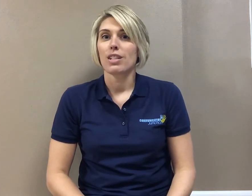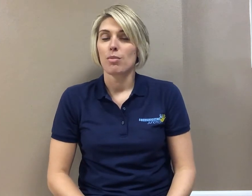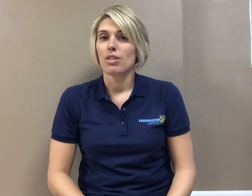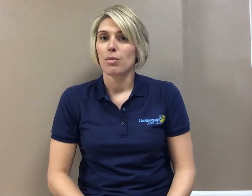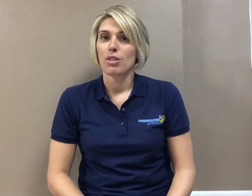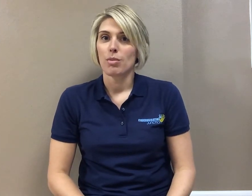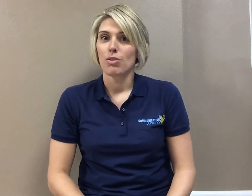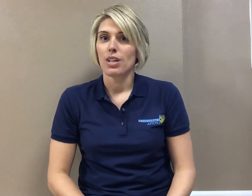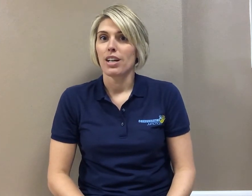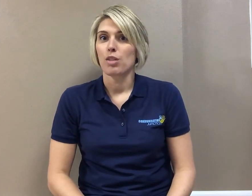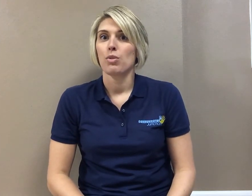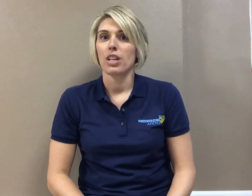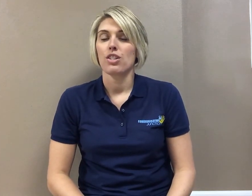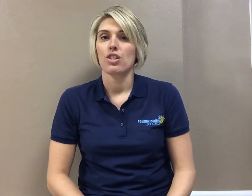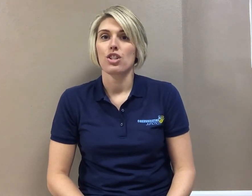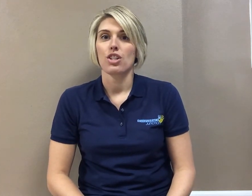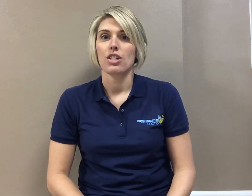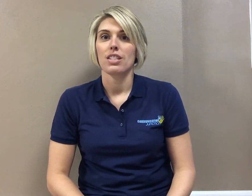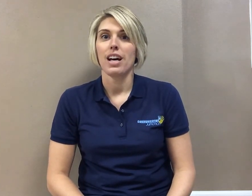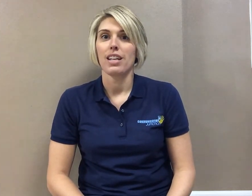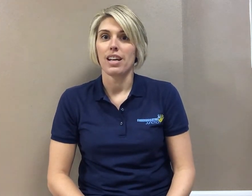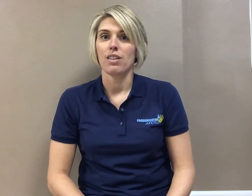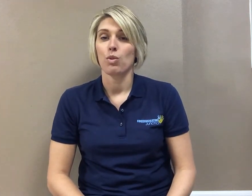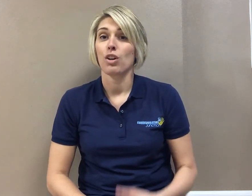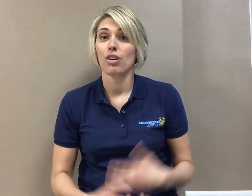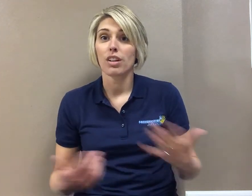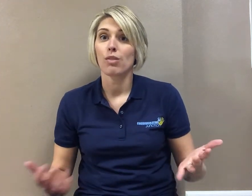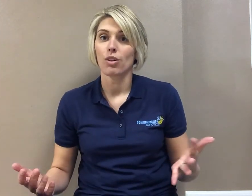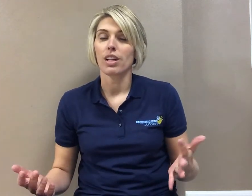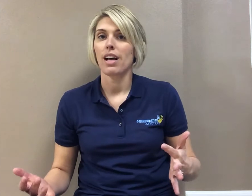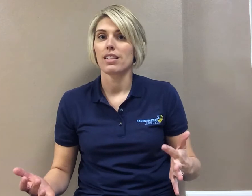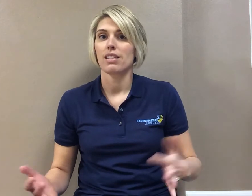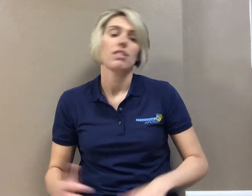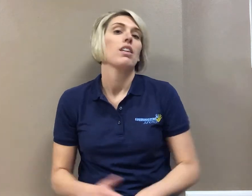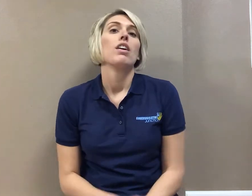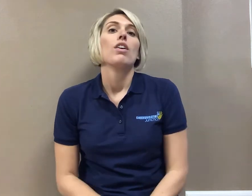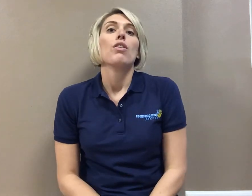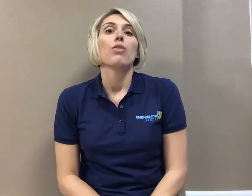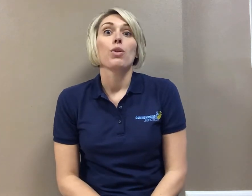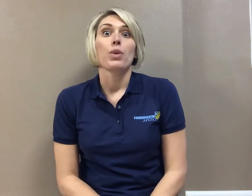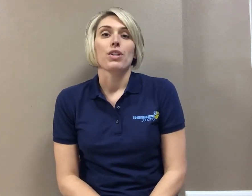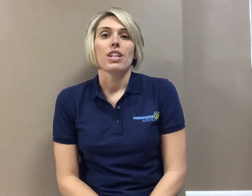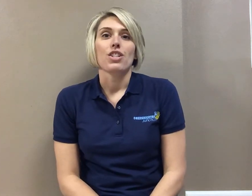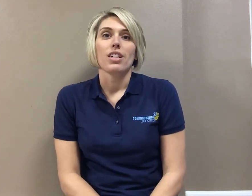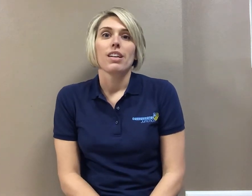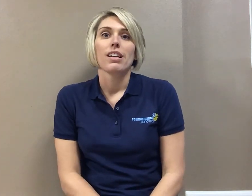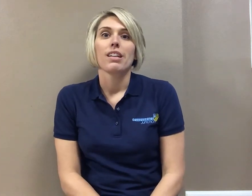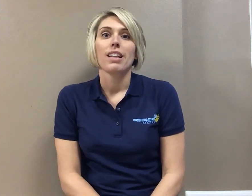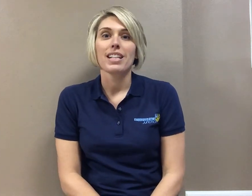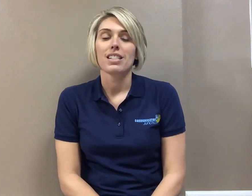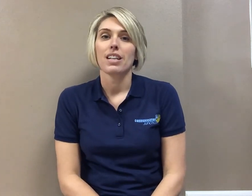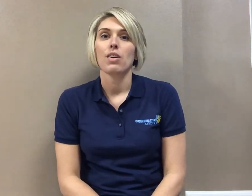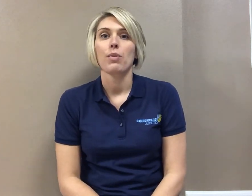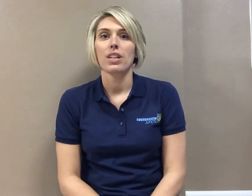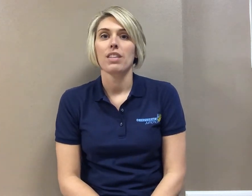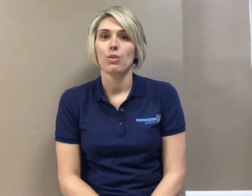www.communicationjunction.net. We're currently enrolling classes for the winter session. Lastly I want to leave you